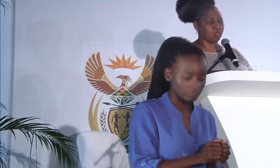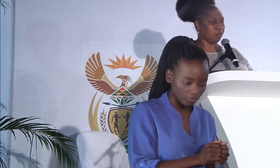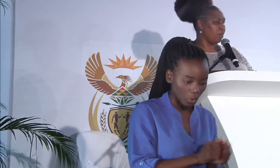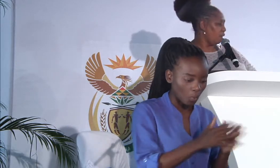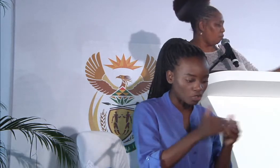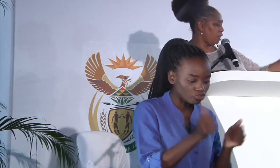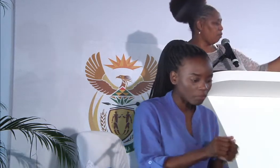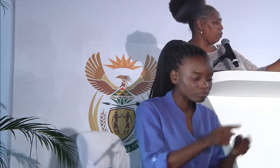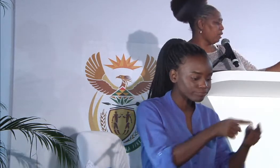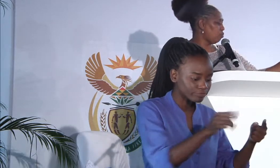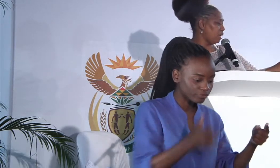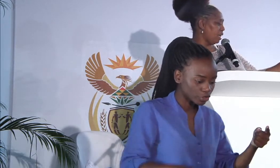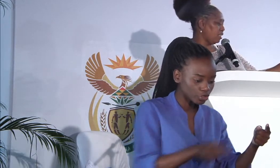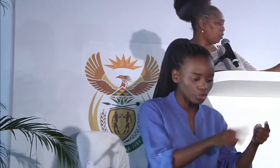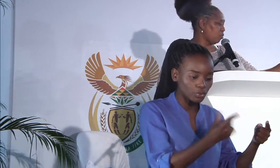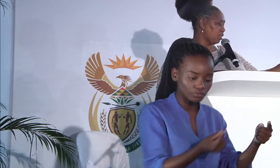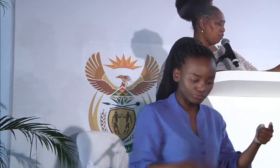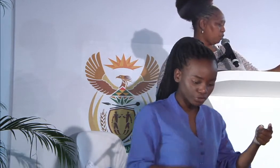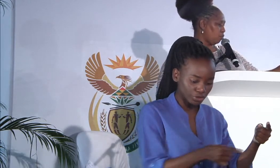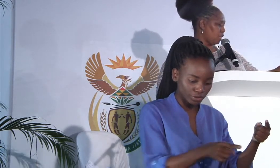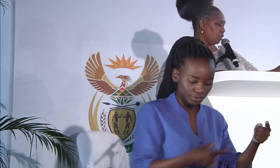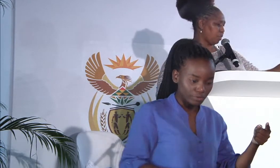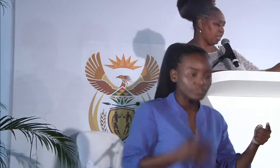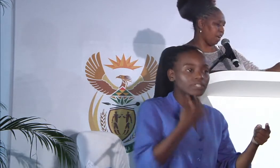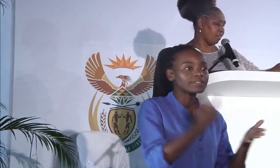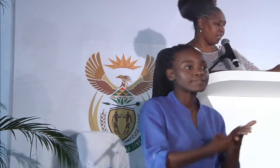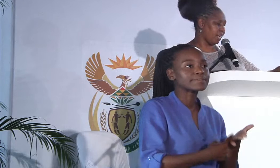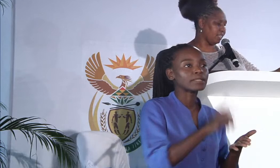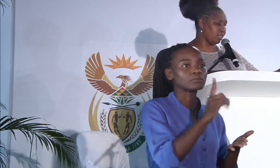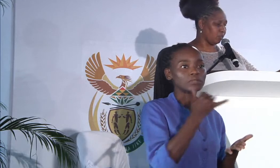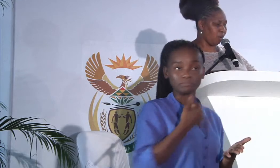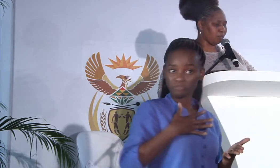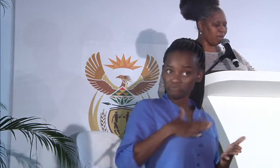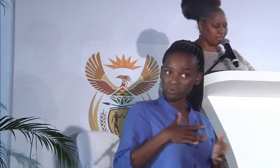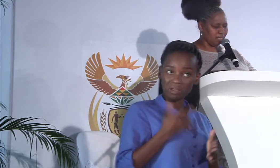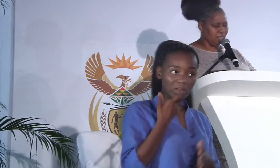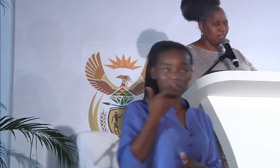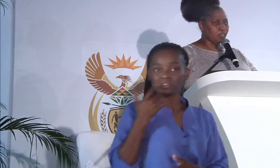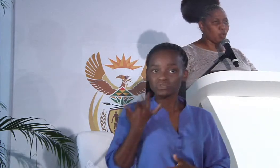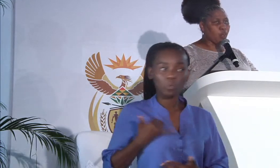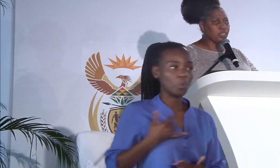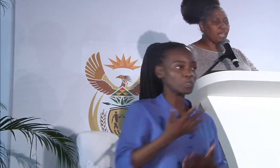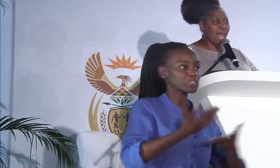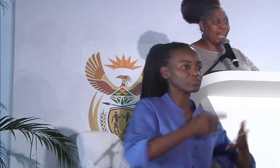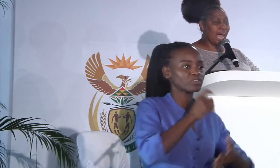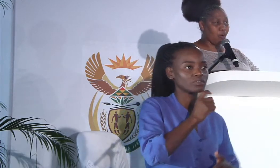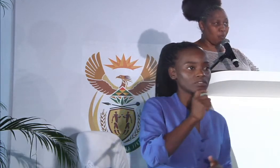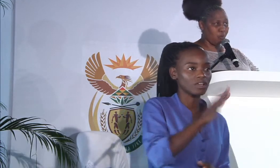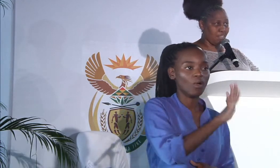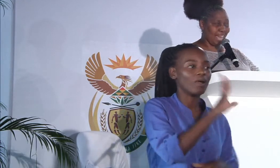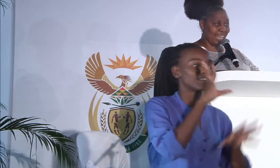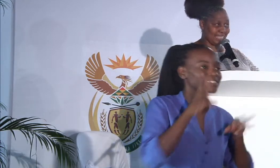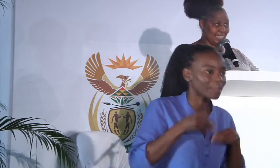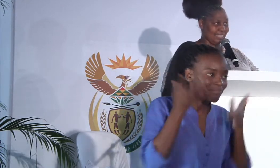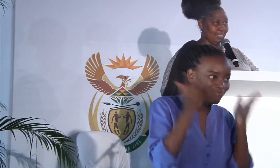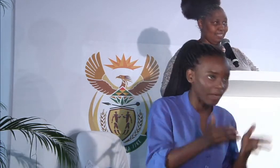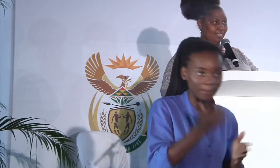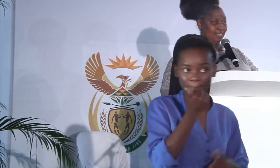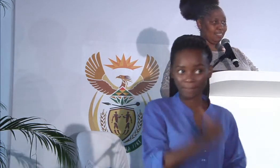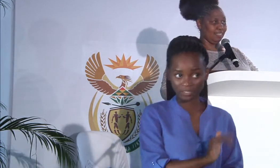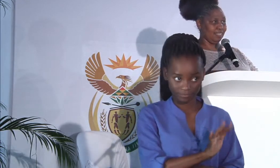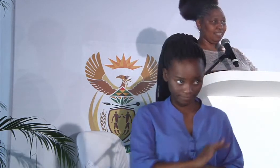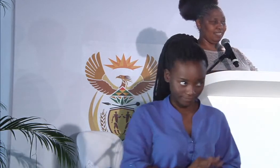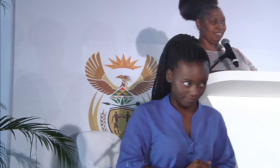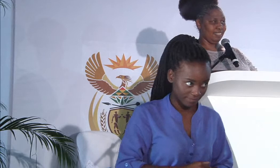workshop? Whether we want to be addicts or service users or recovering addicts or what? Don't allow that.